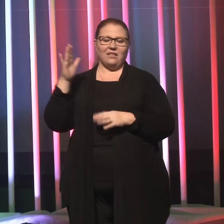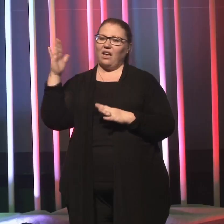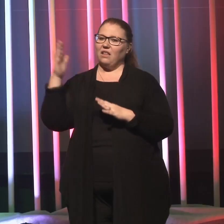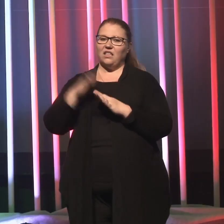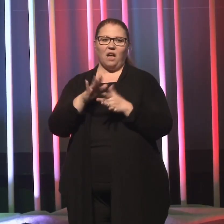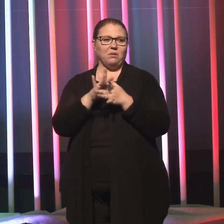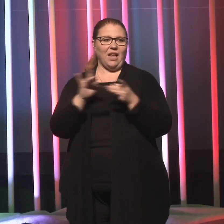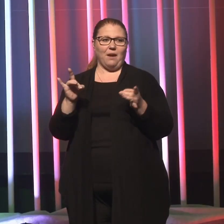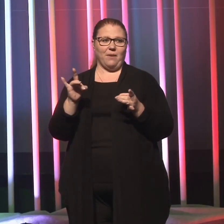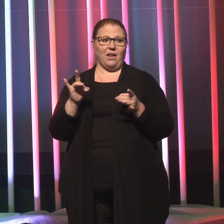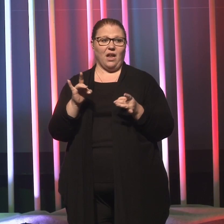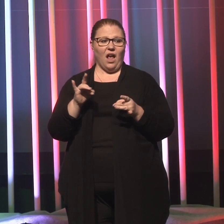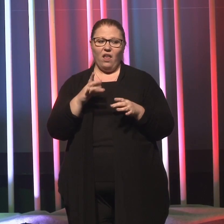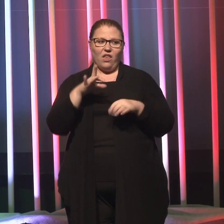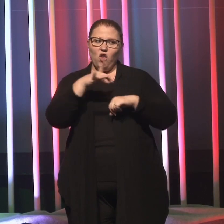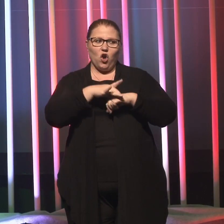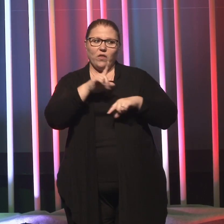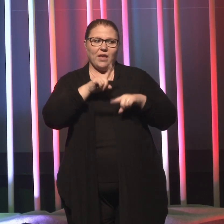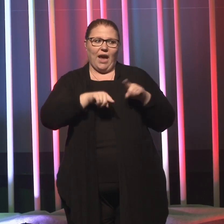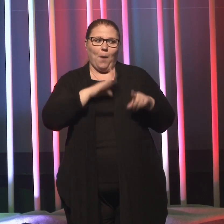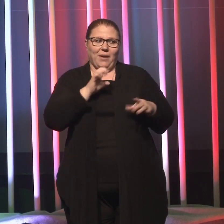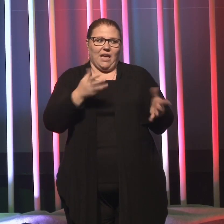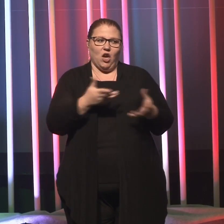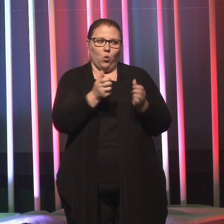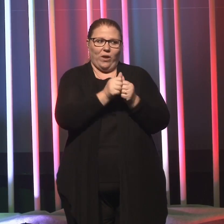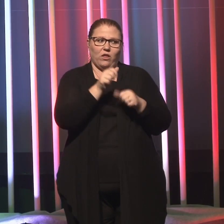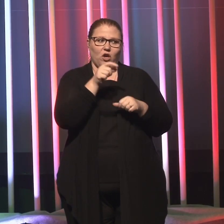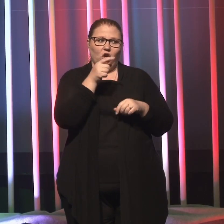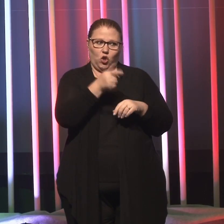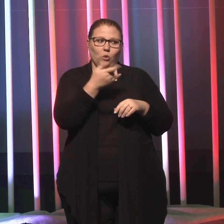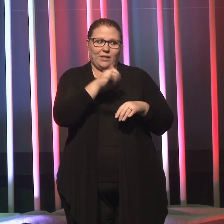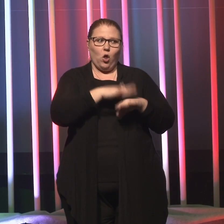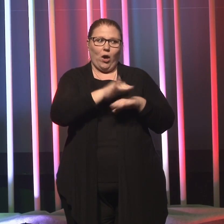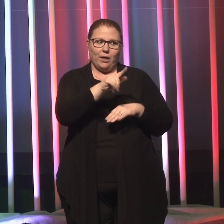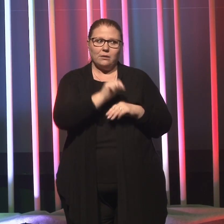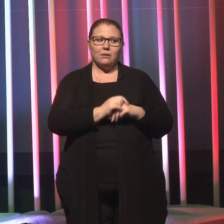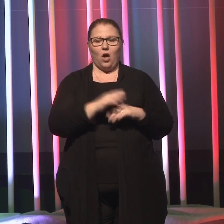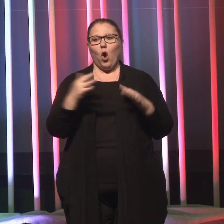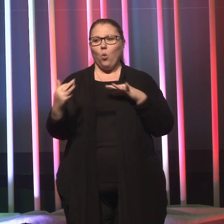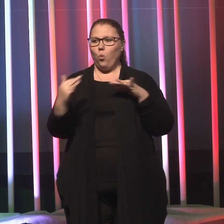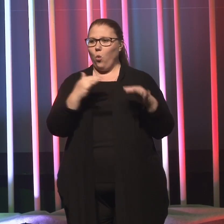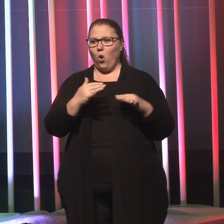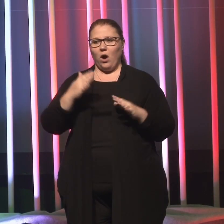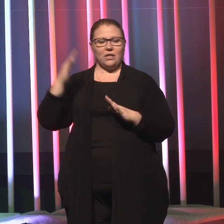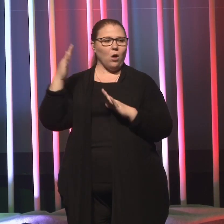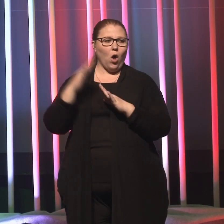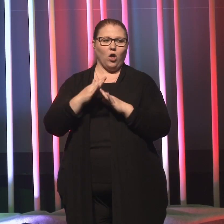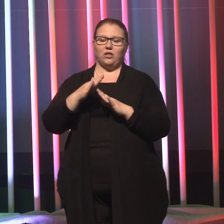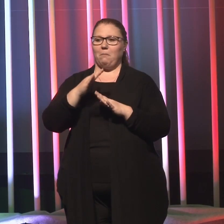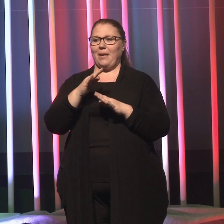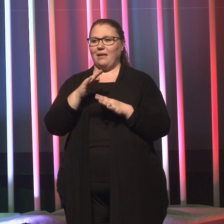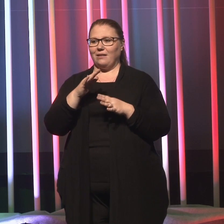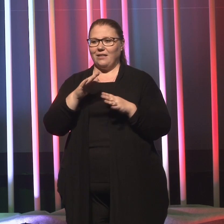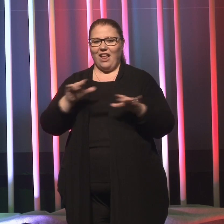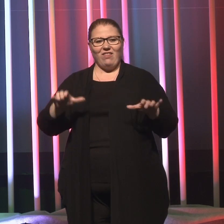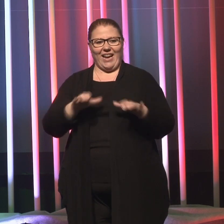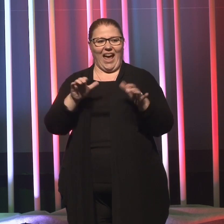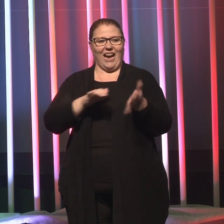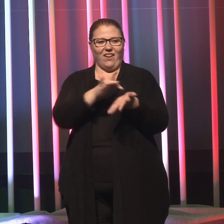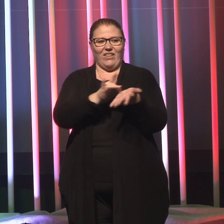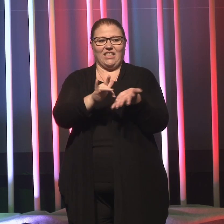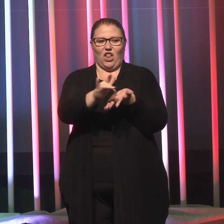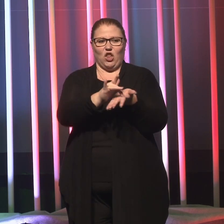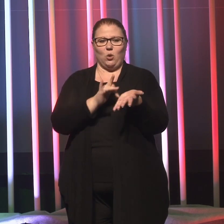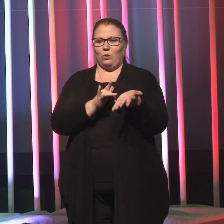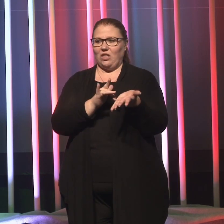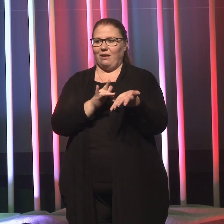exist with you on it, and so we will take matters into our own hands, right? War is the ultimate act of exclusion. Really, it is the ultimate